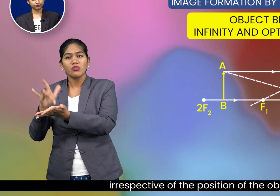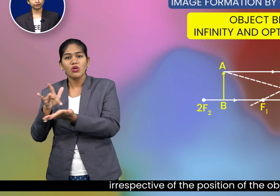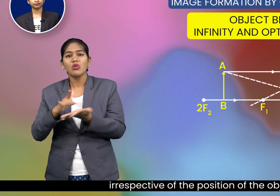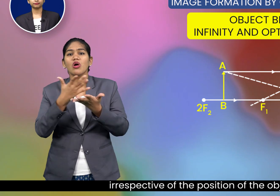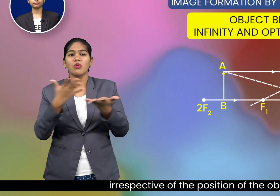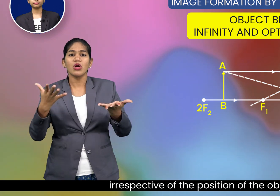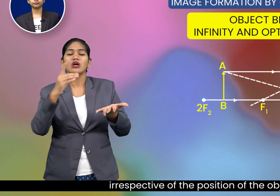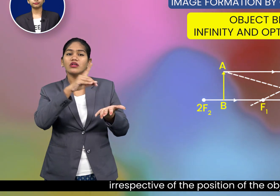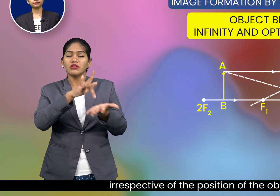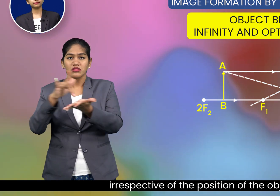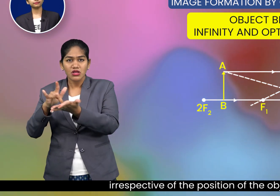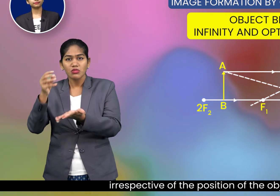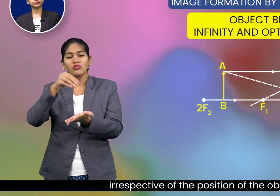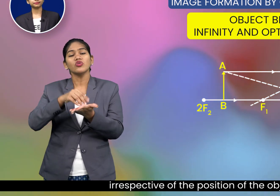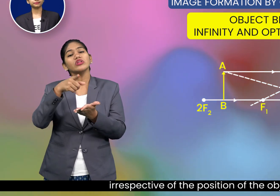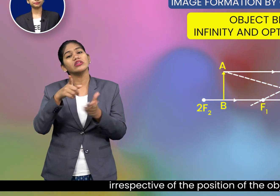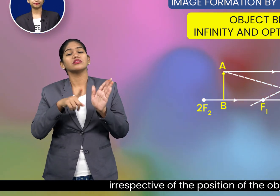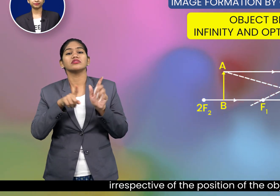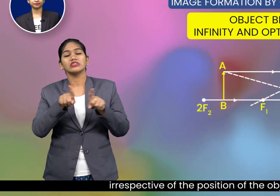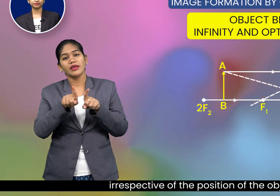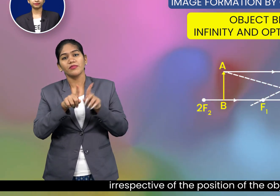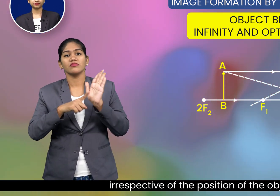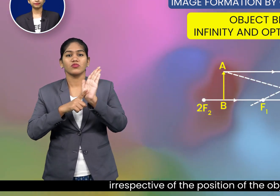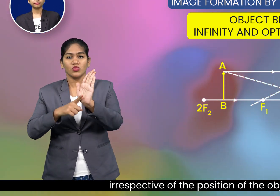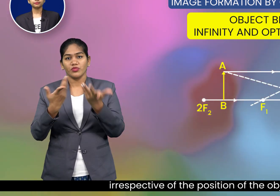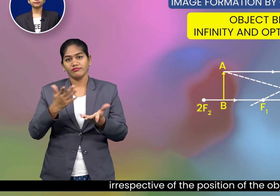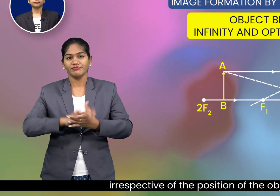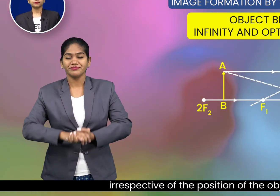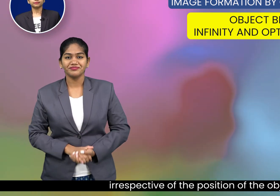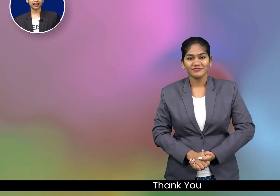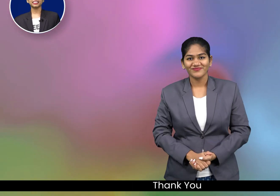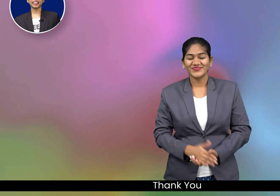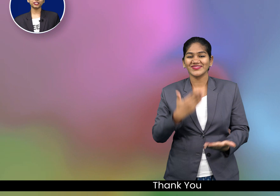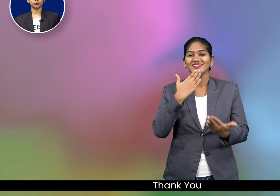Thank you.